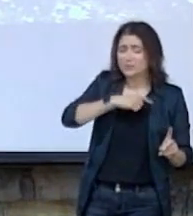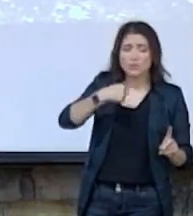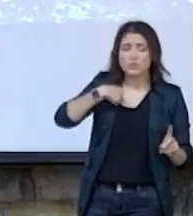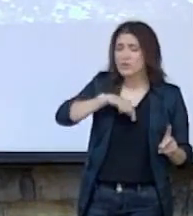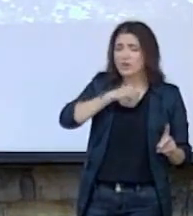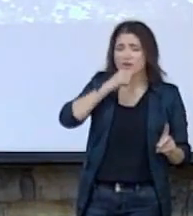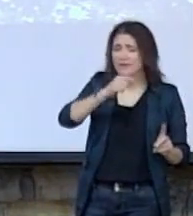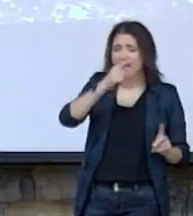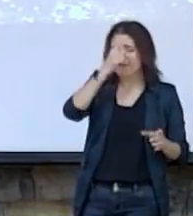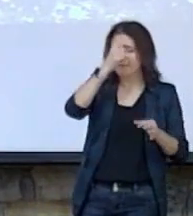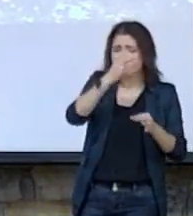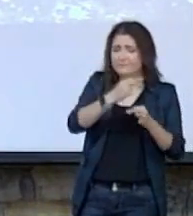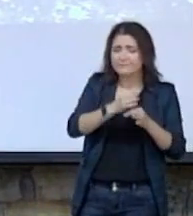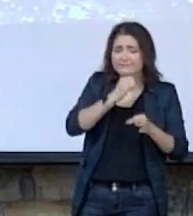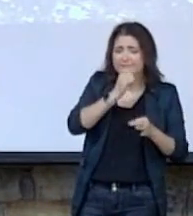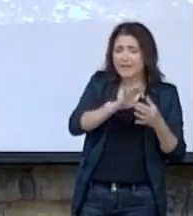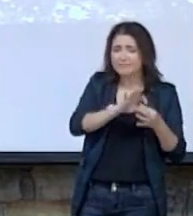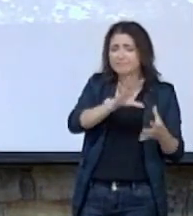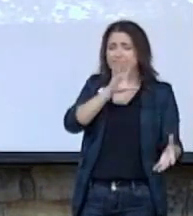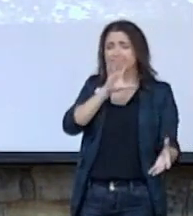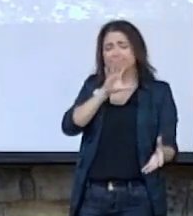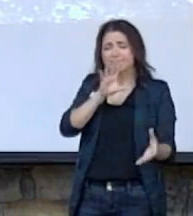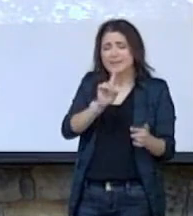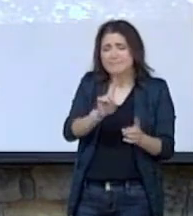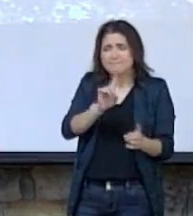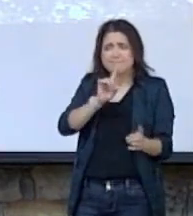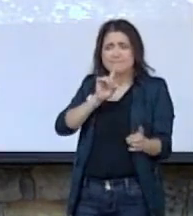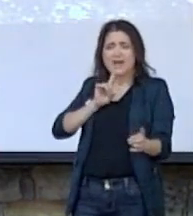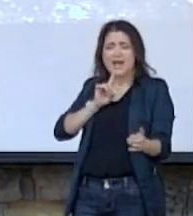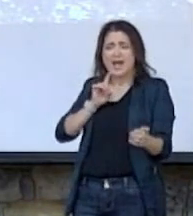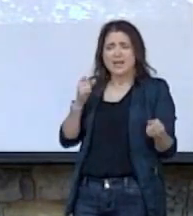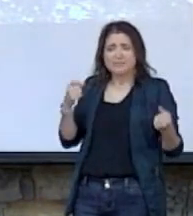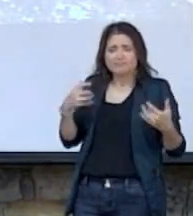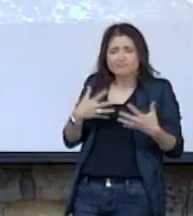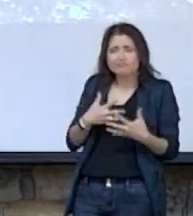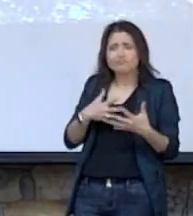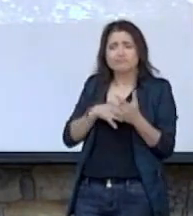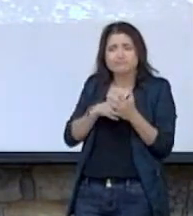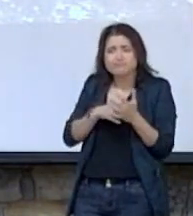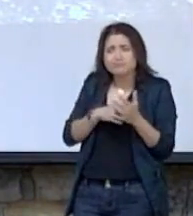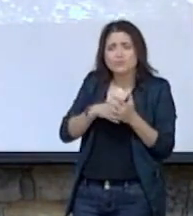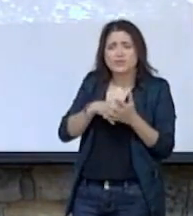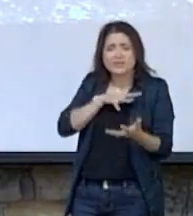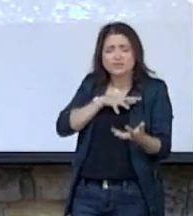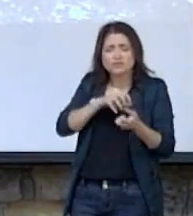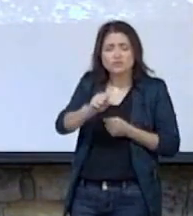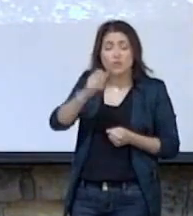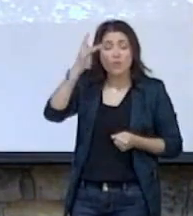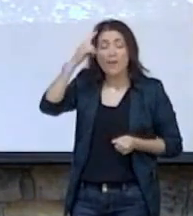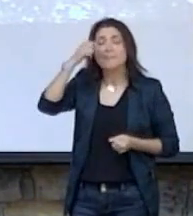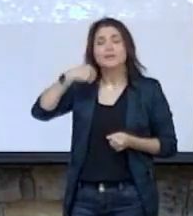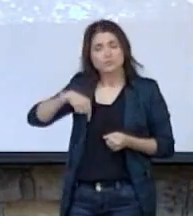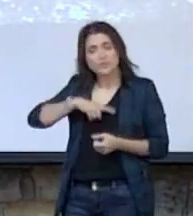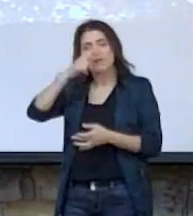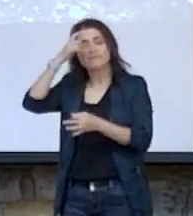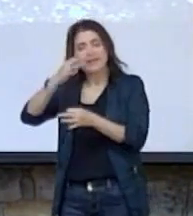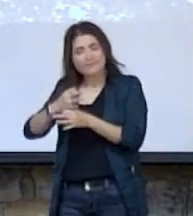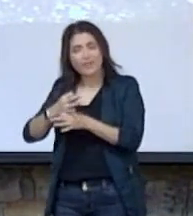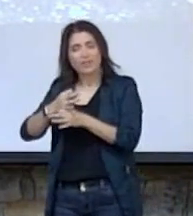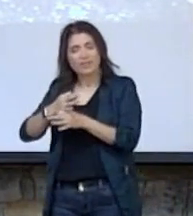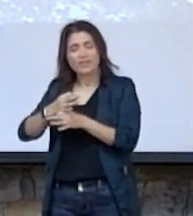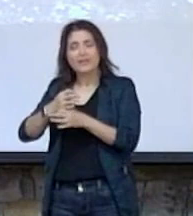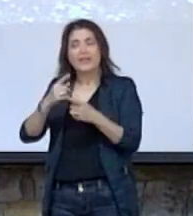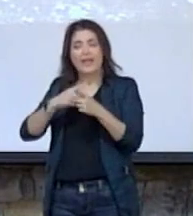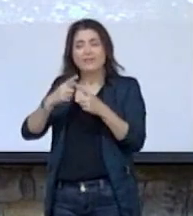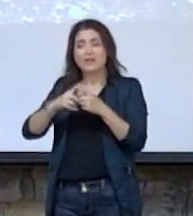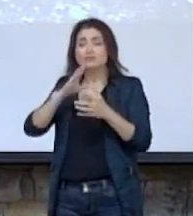be unfaithful. We're not the ones that shrink back and are destroyed. Why? Because we're faithful. And then what does he immediately launch into